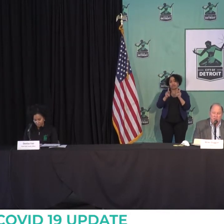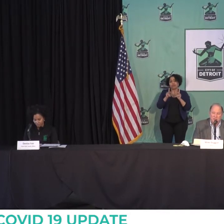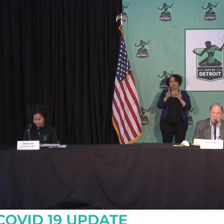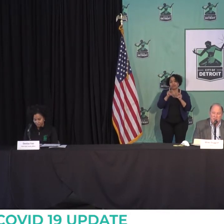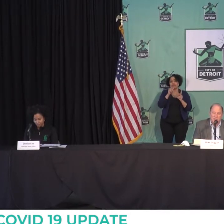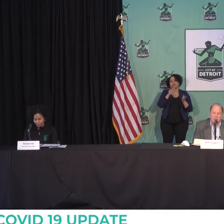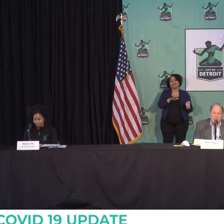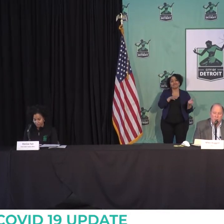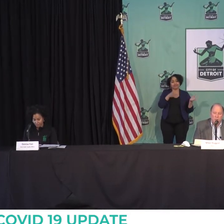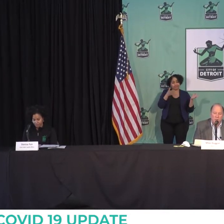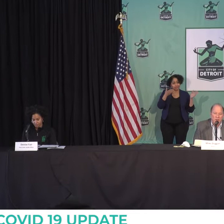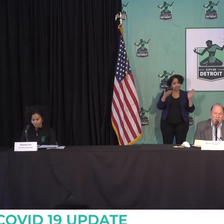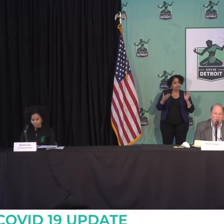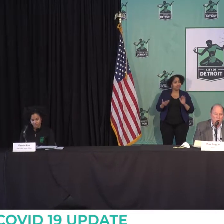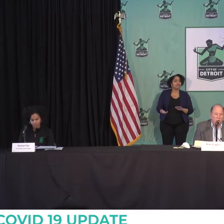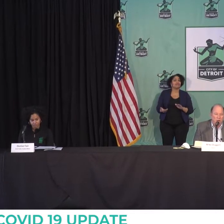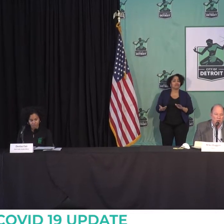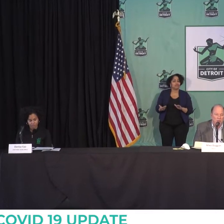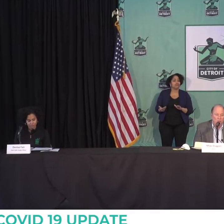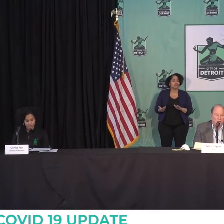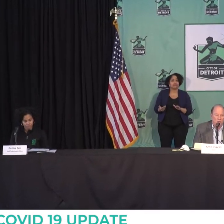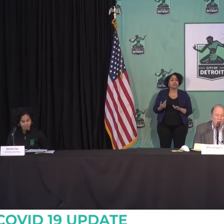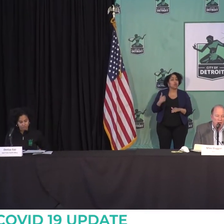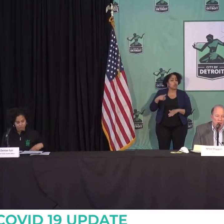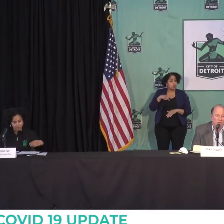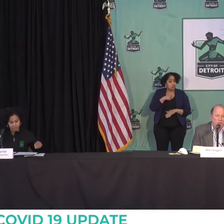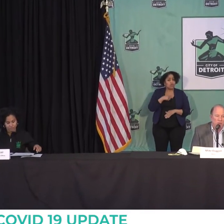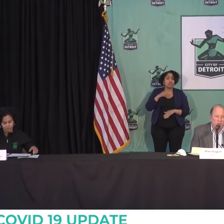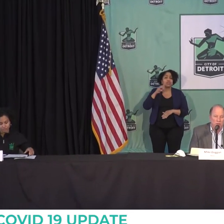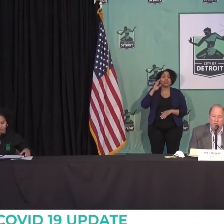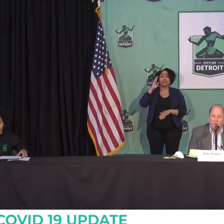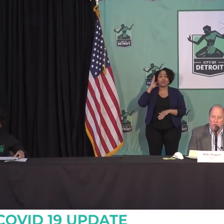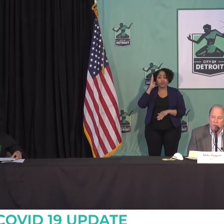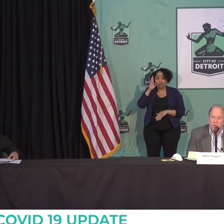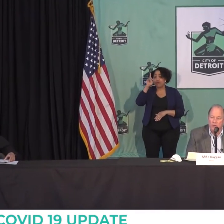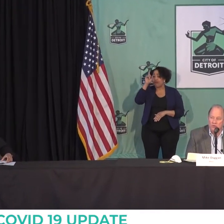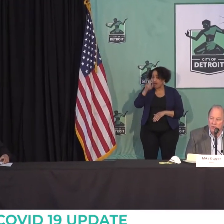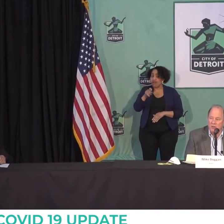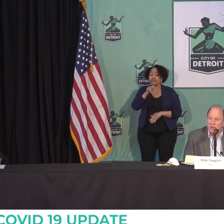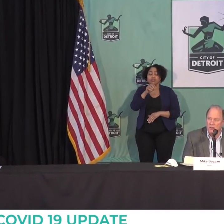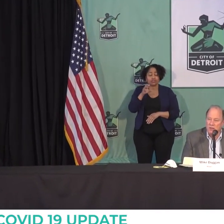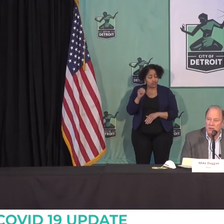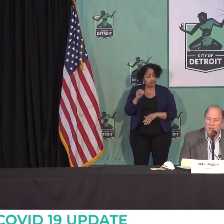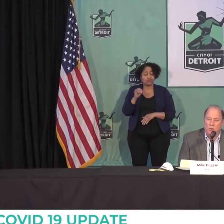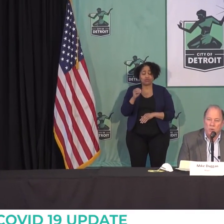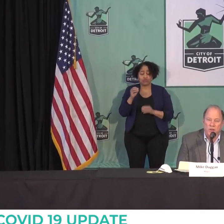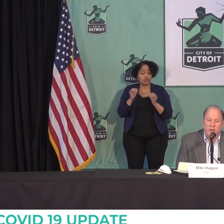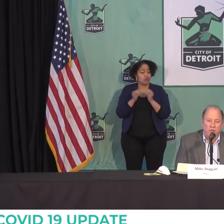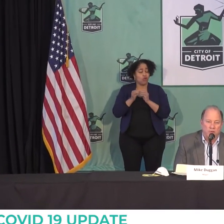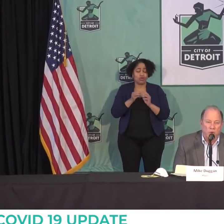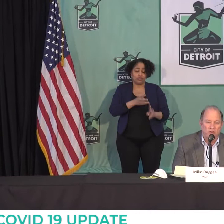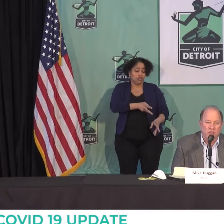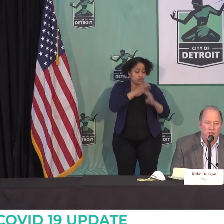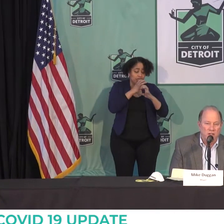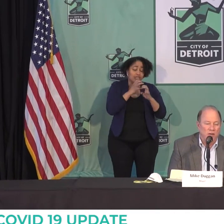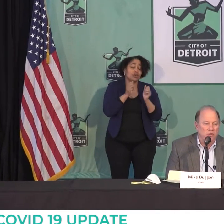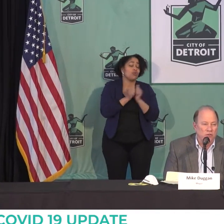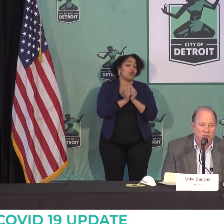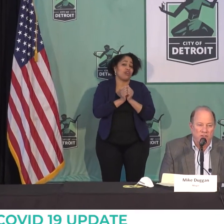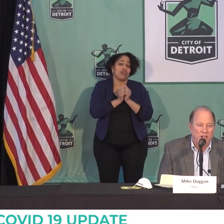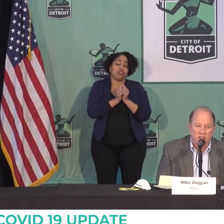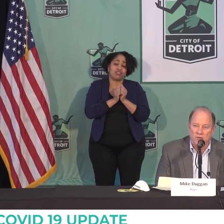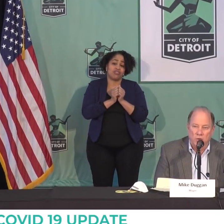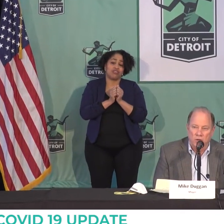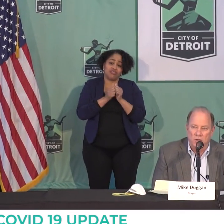and we are going to have to deal far more strictly with enforcing the